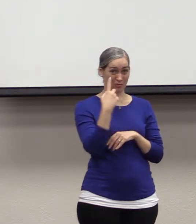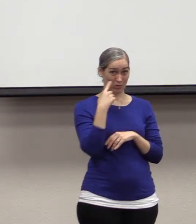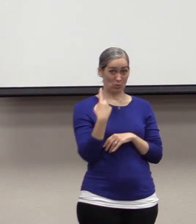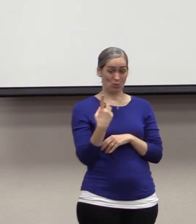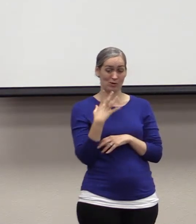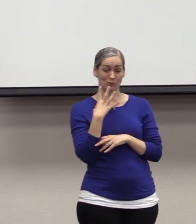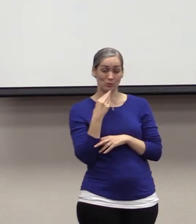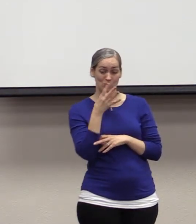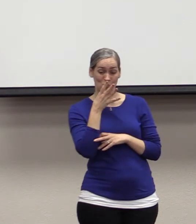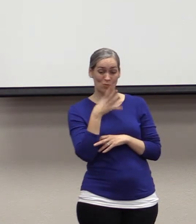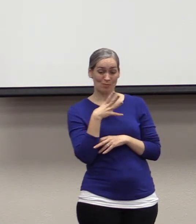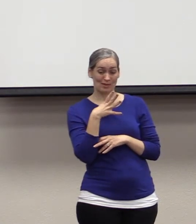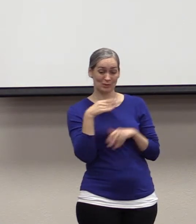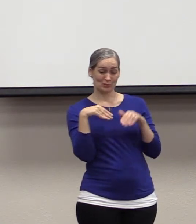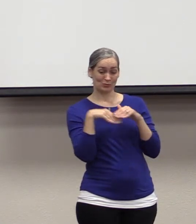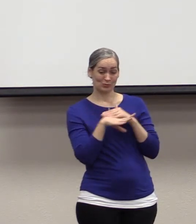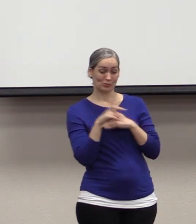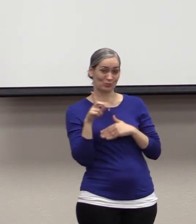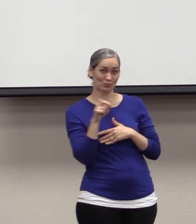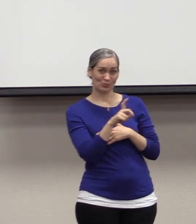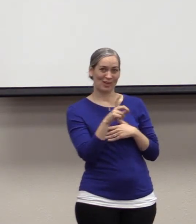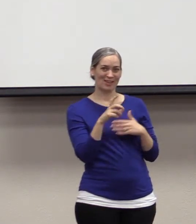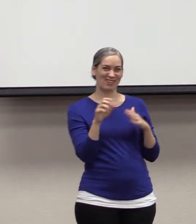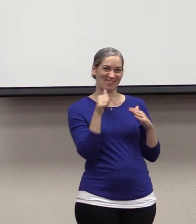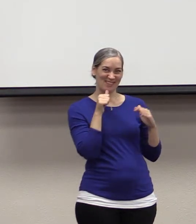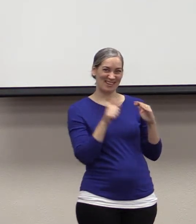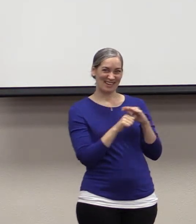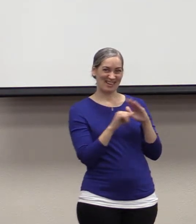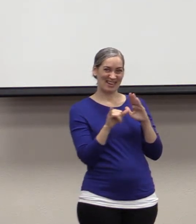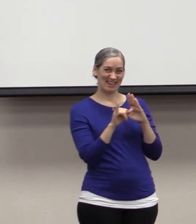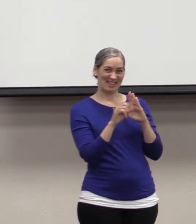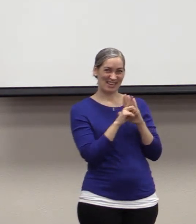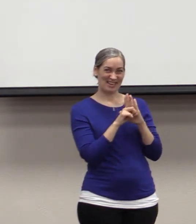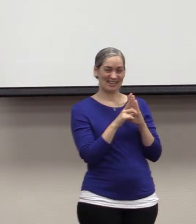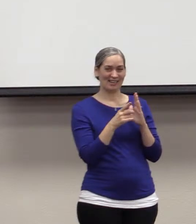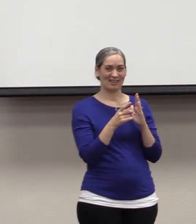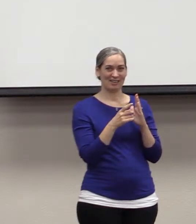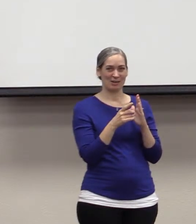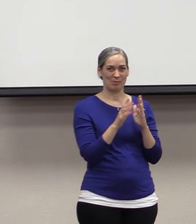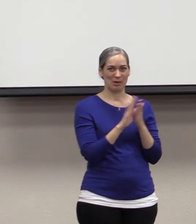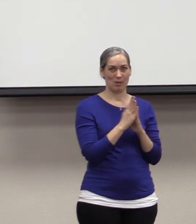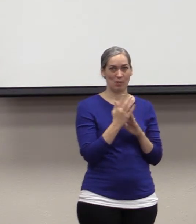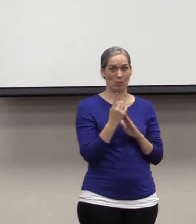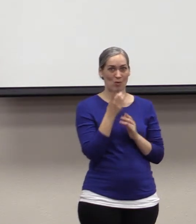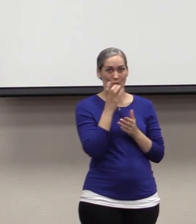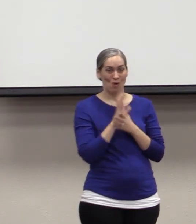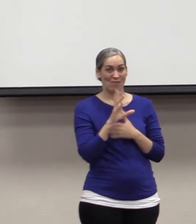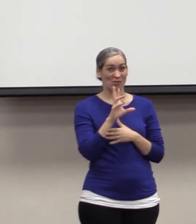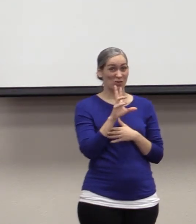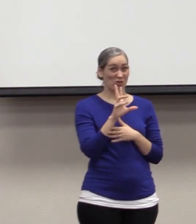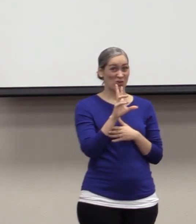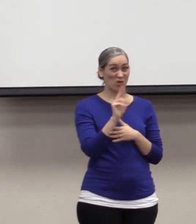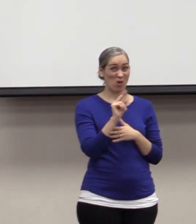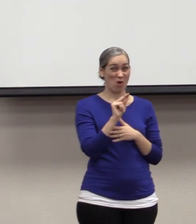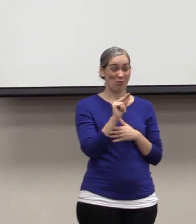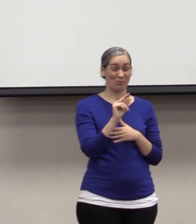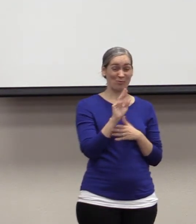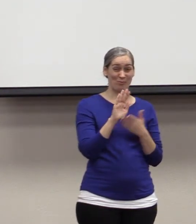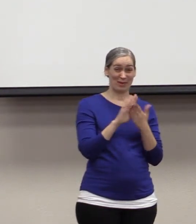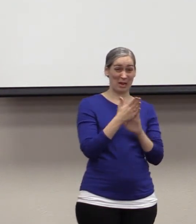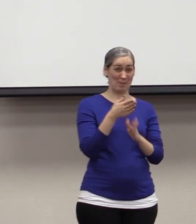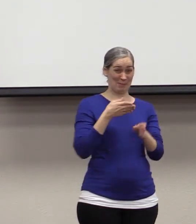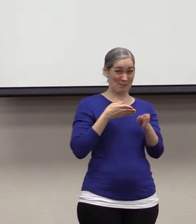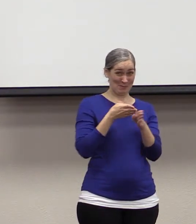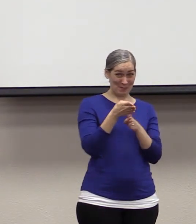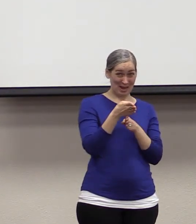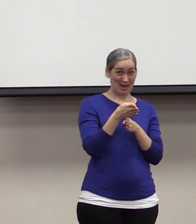in with her identity hidden and make it not just as one of his wives or concubines or whatever, to be his